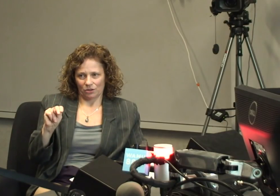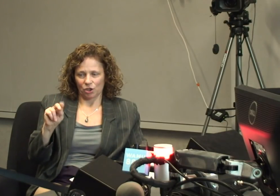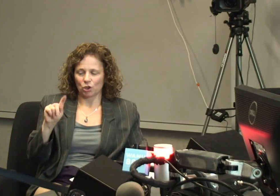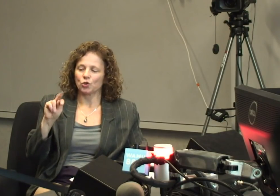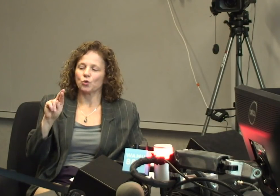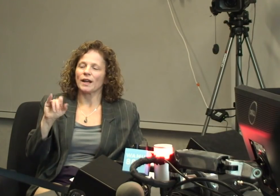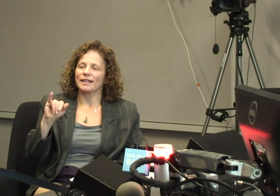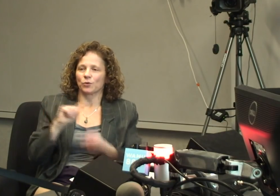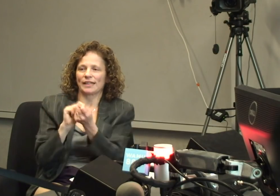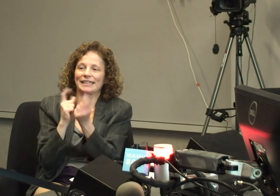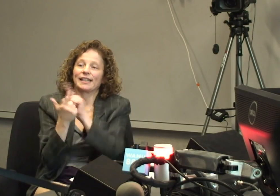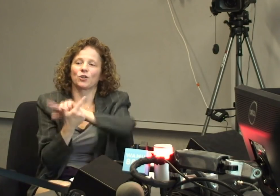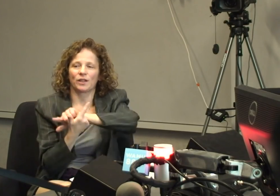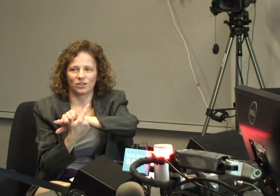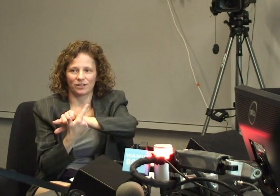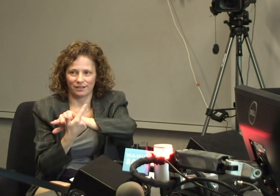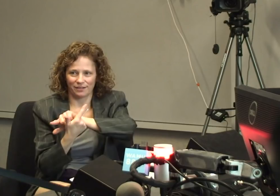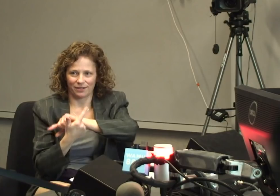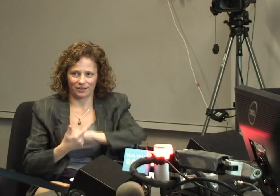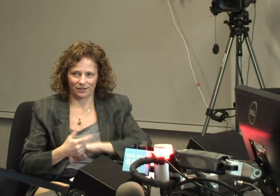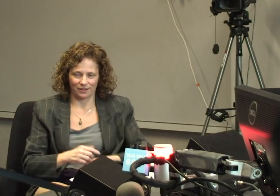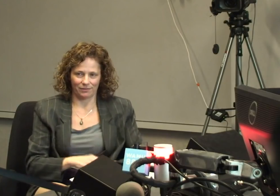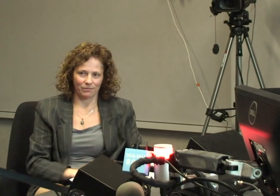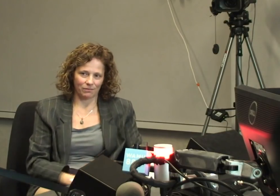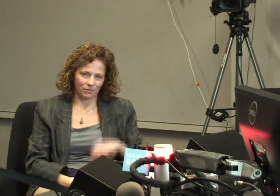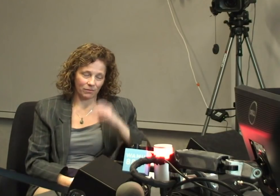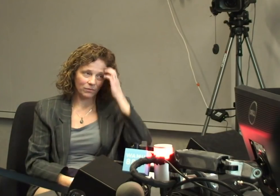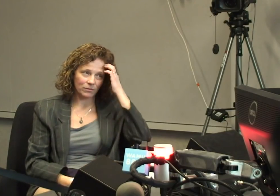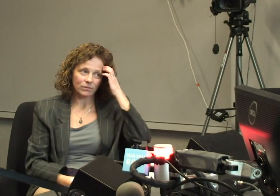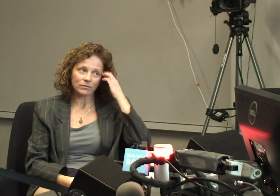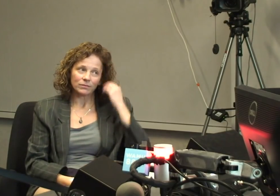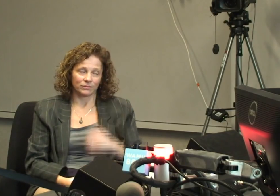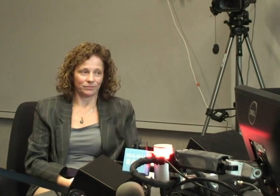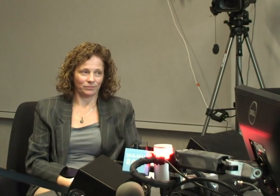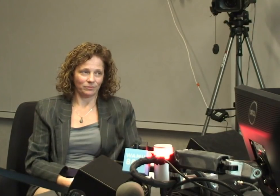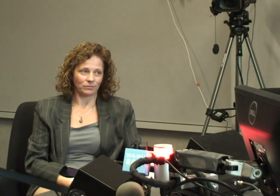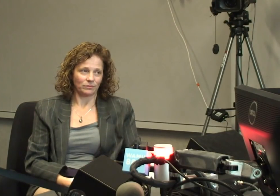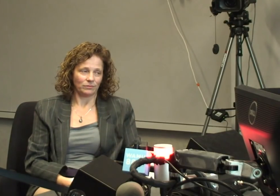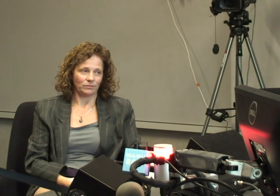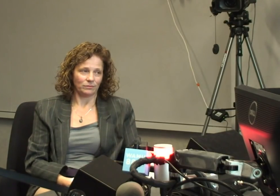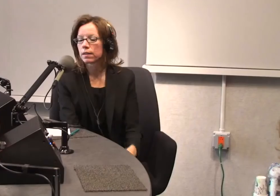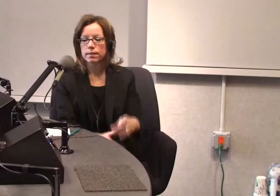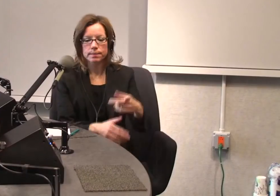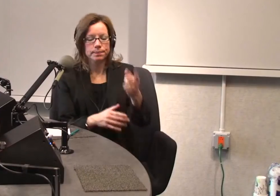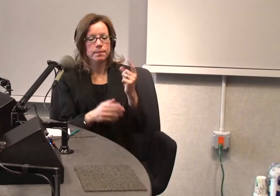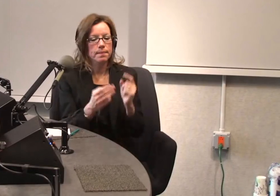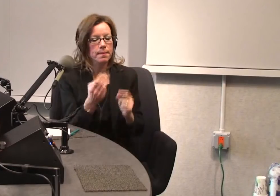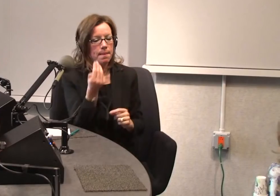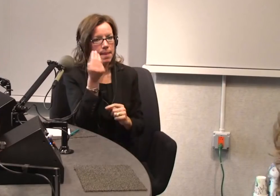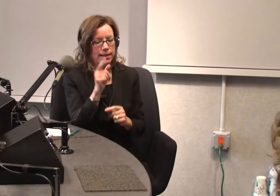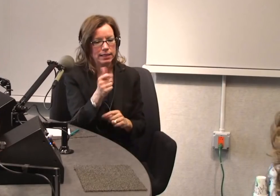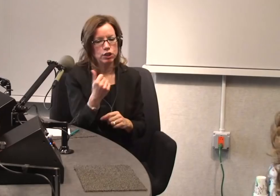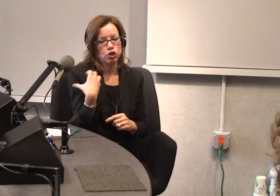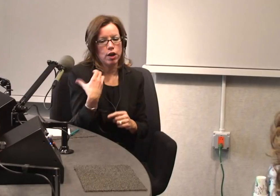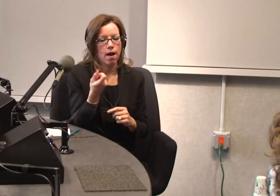or rather a transliteration between that language and another. Melanie Metzger is chair of the Department of